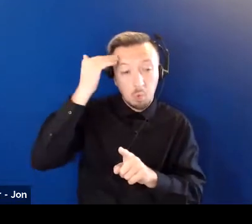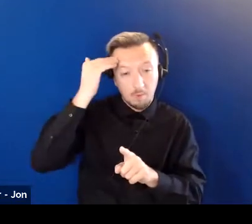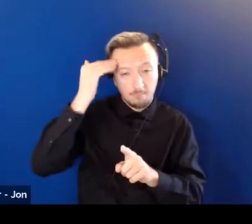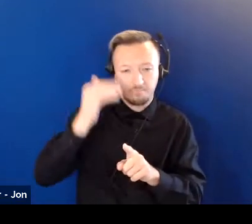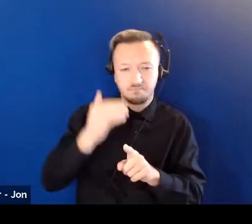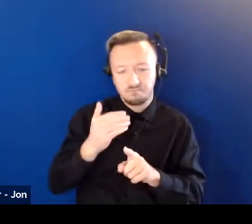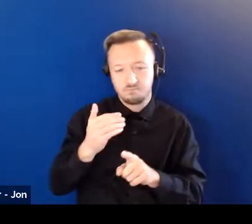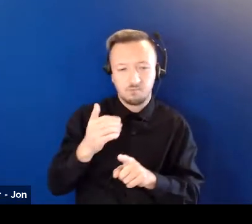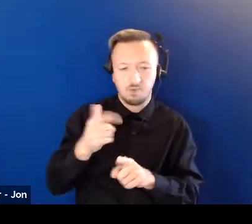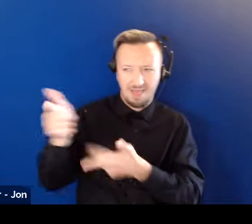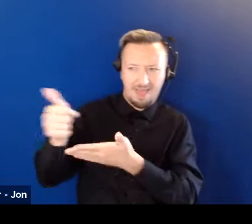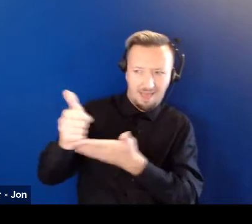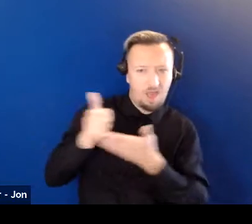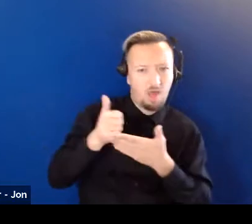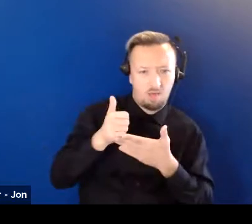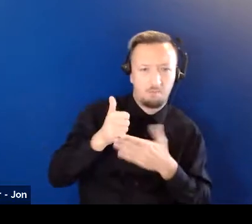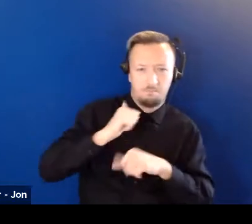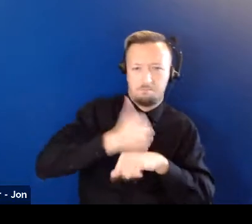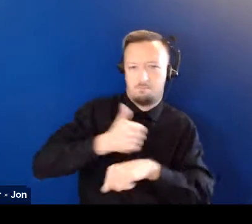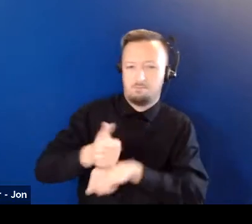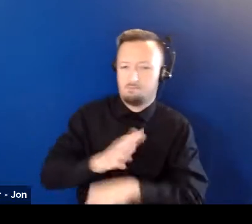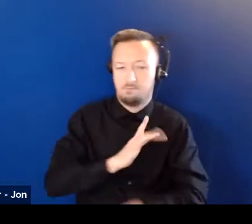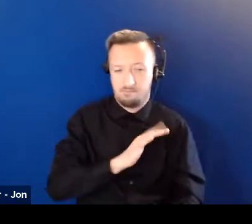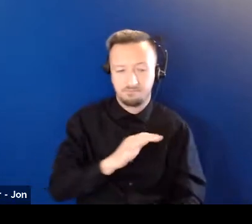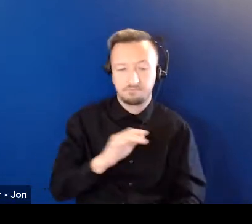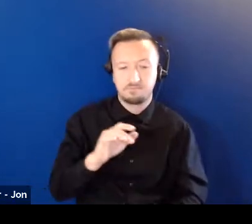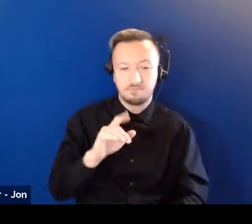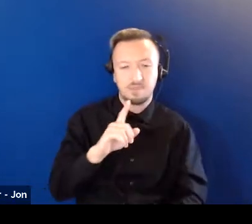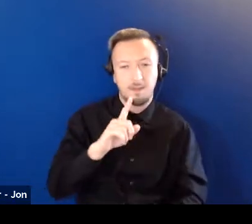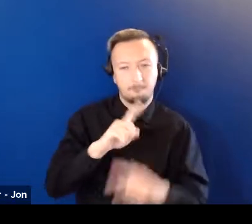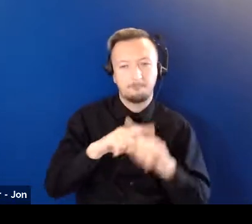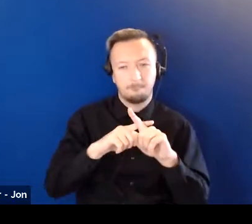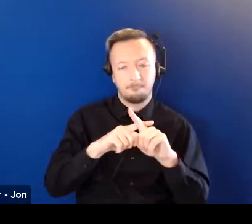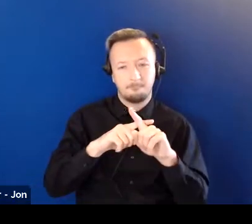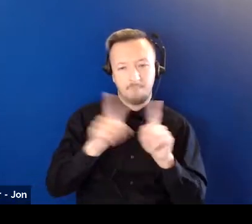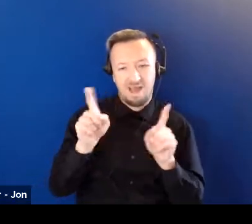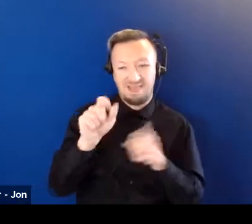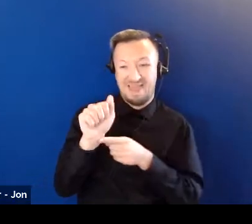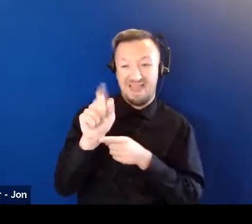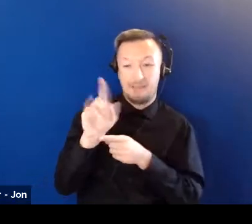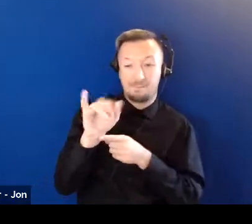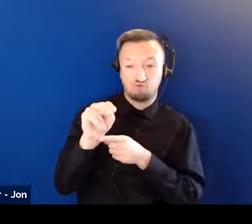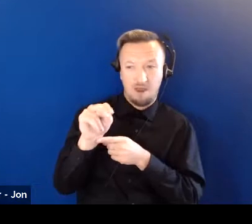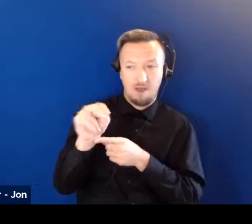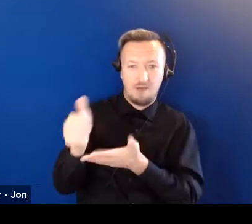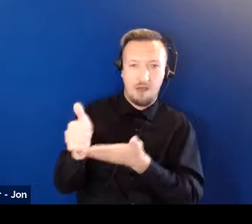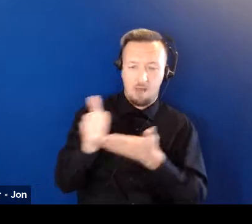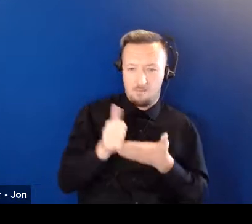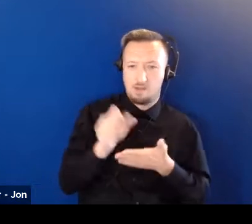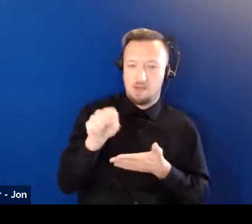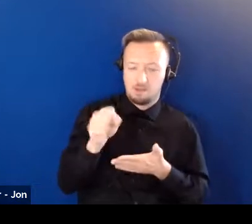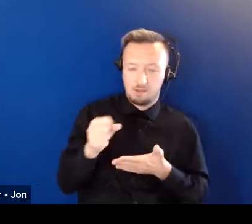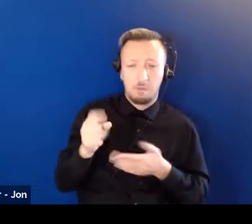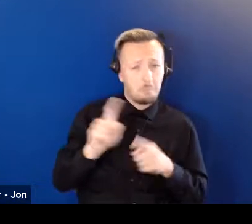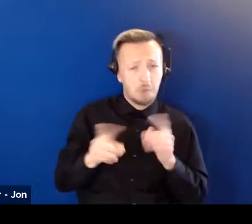catch up in that area, but we really did need to have some help administratively to walk through the process, and had it very